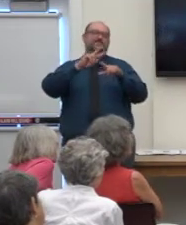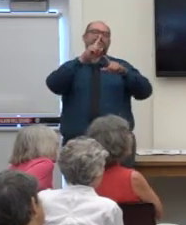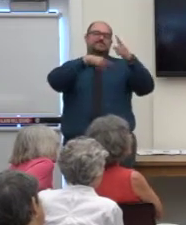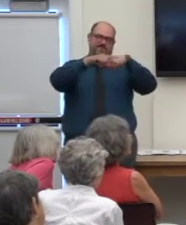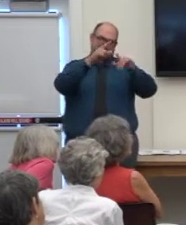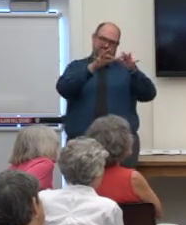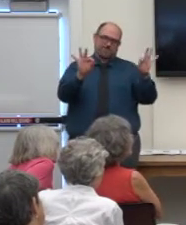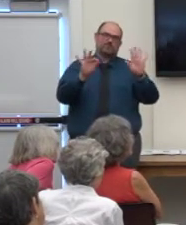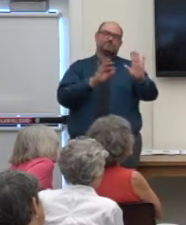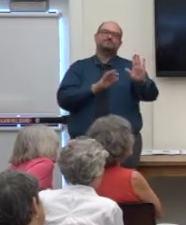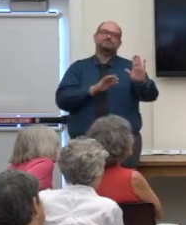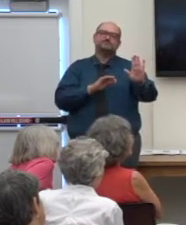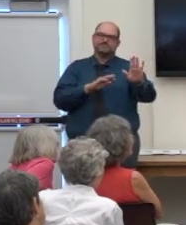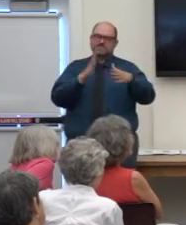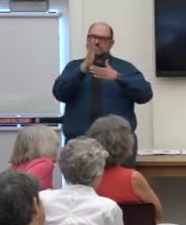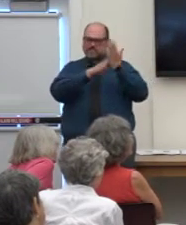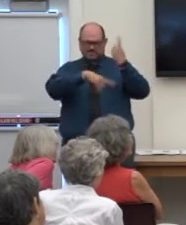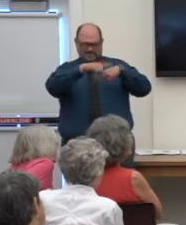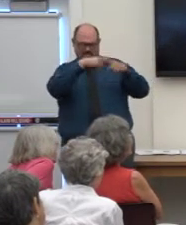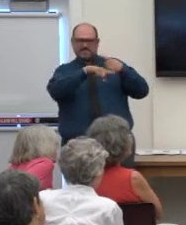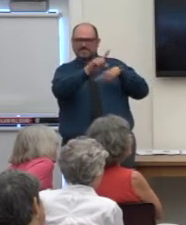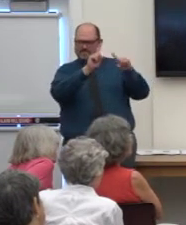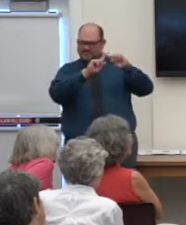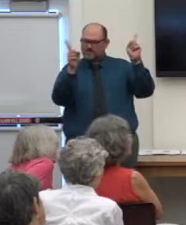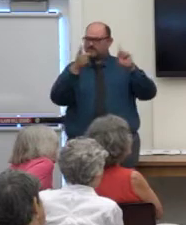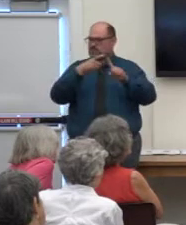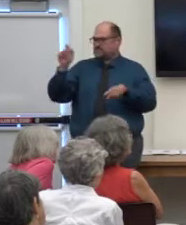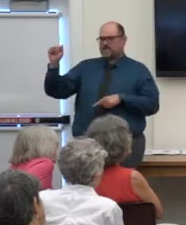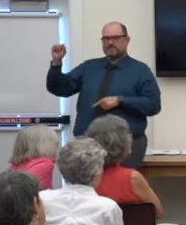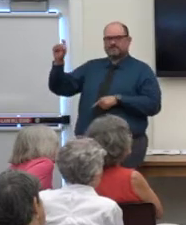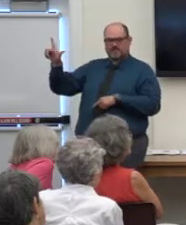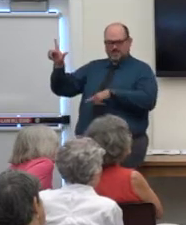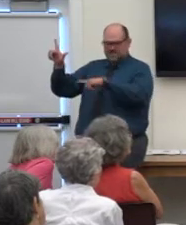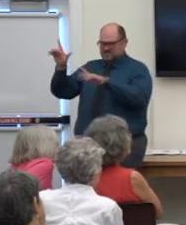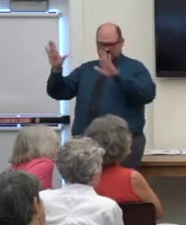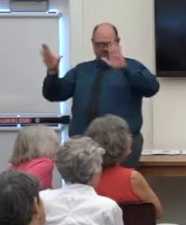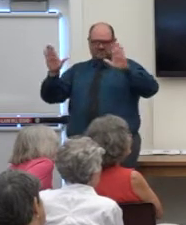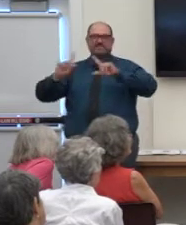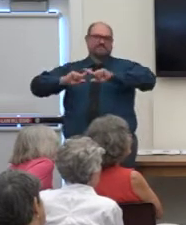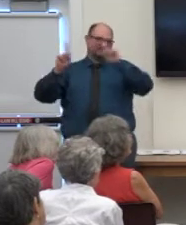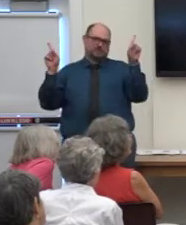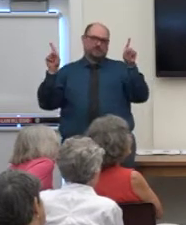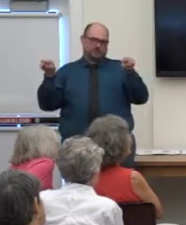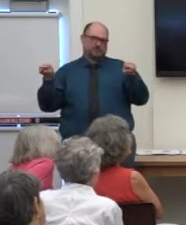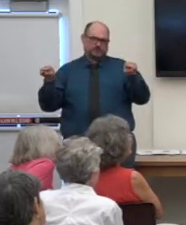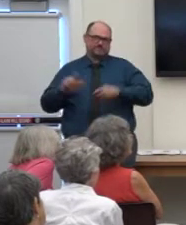had some signs that were different from American Sign Language, and